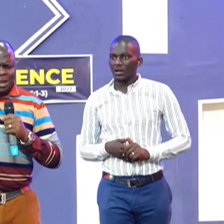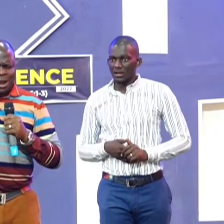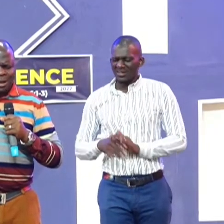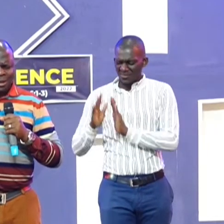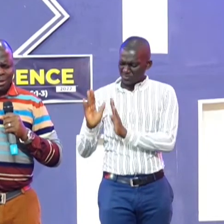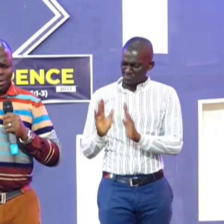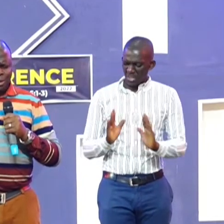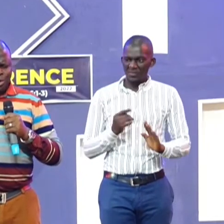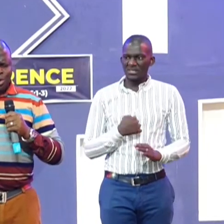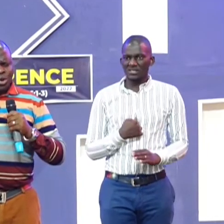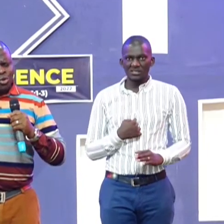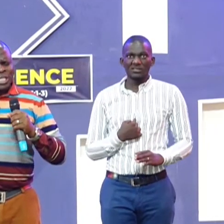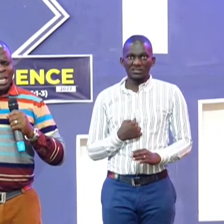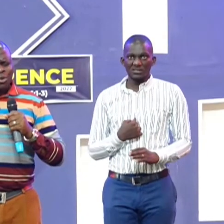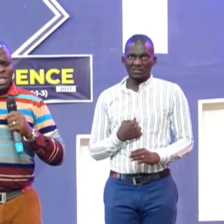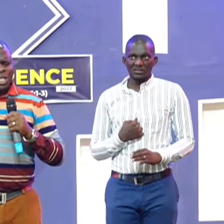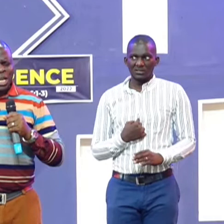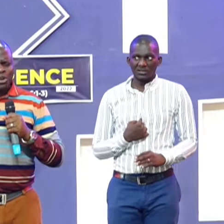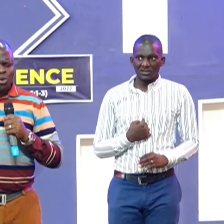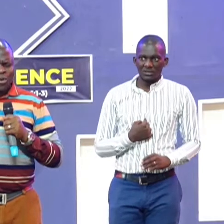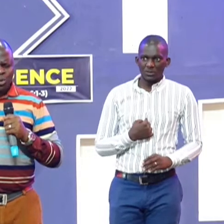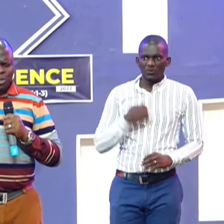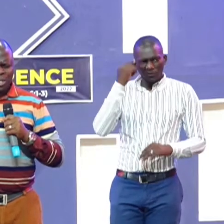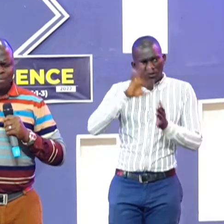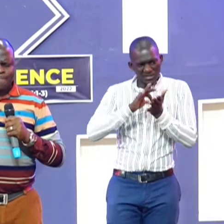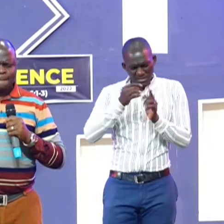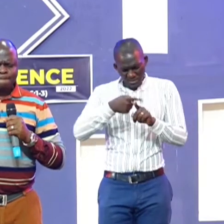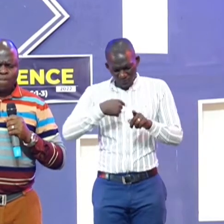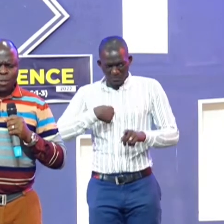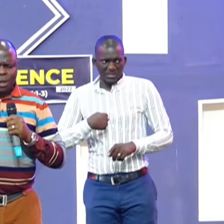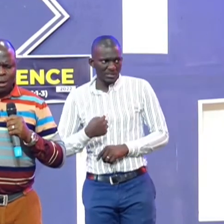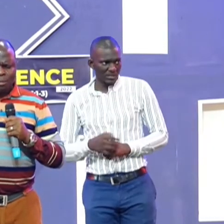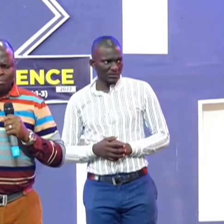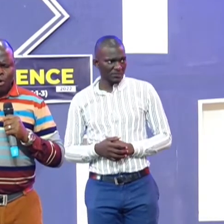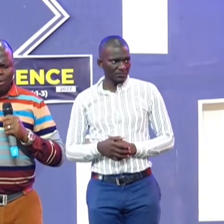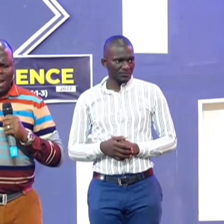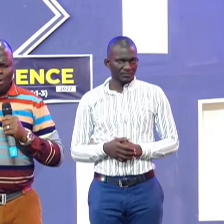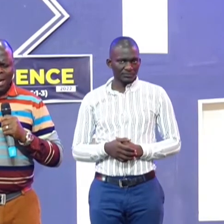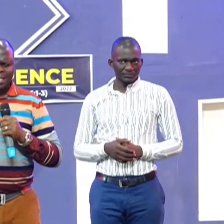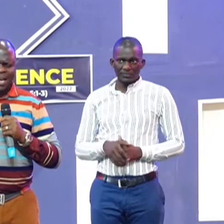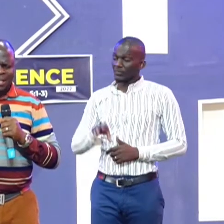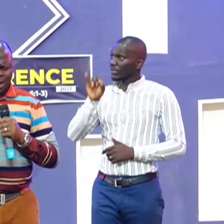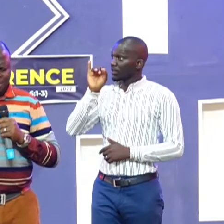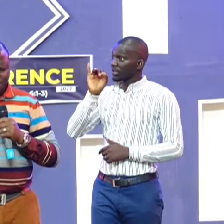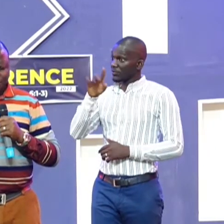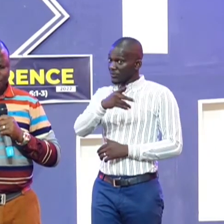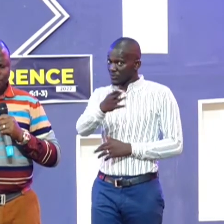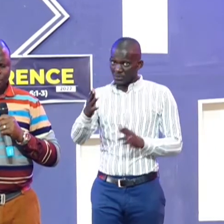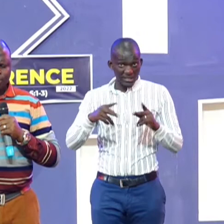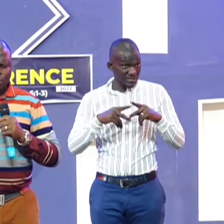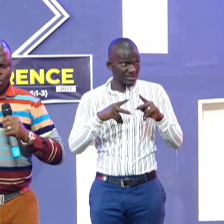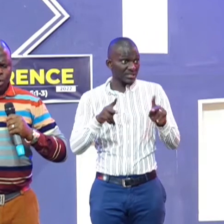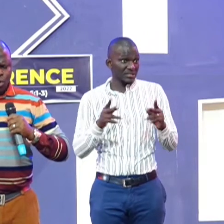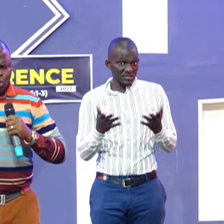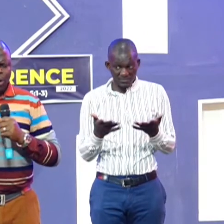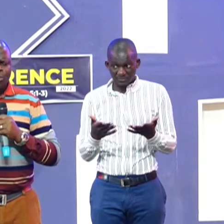here I am. Prepare me for the seed that will come out of me. If you've just